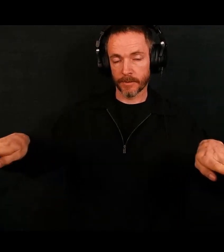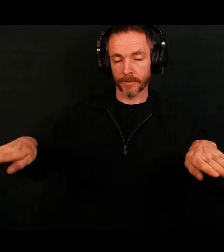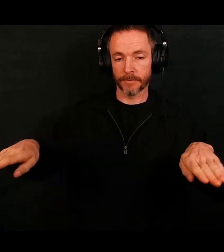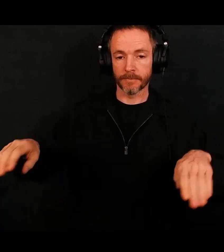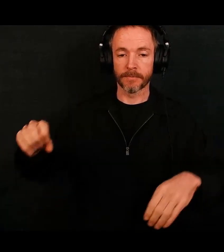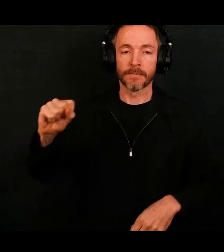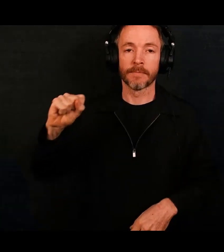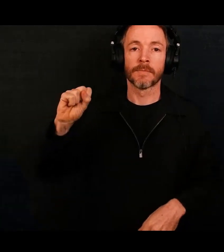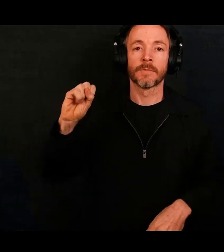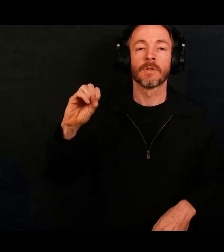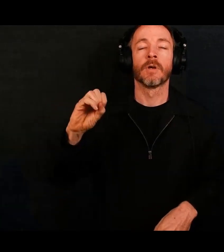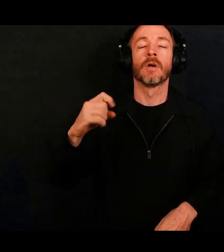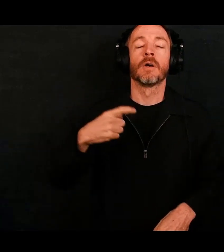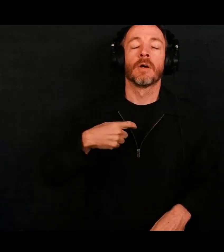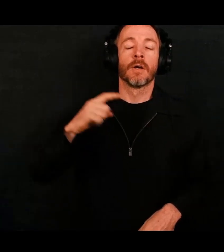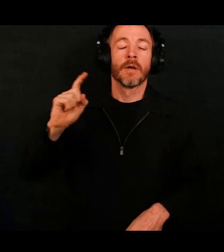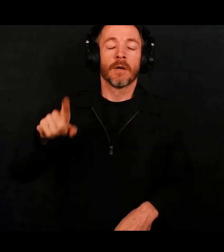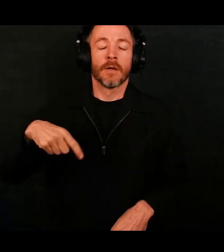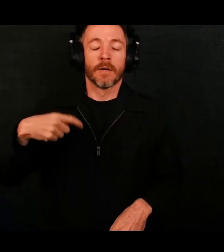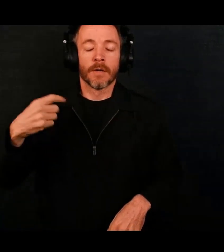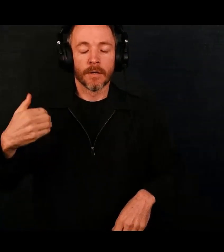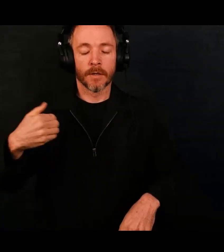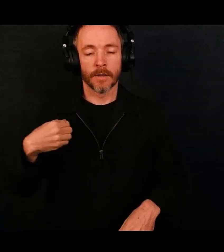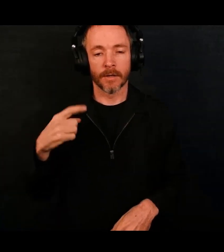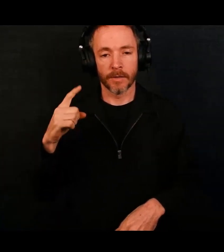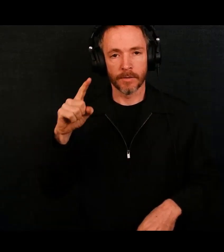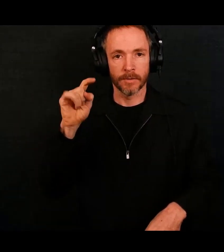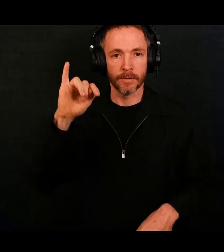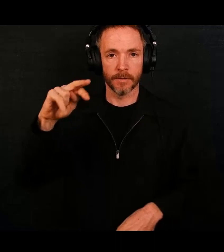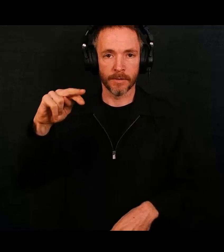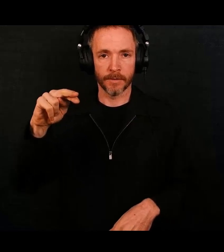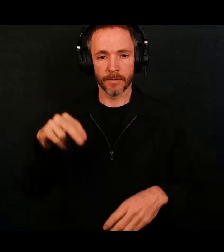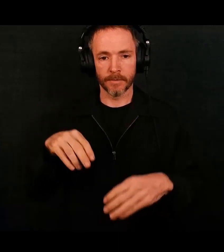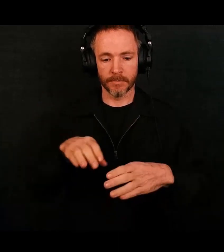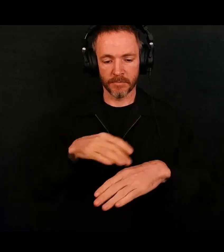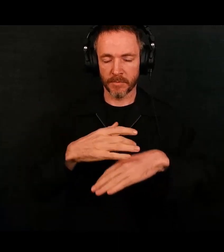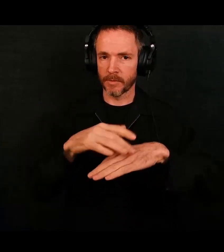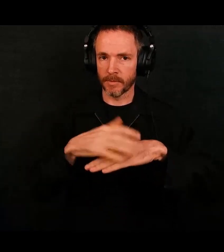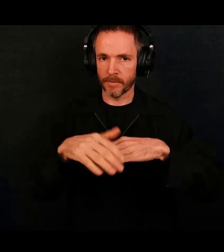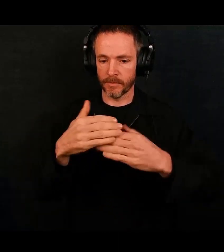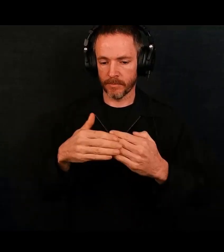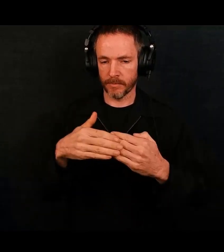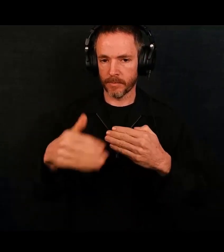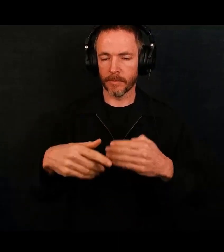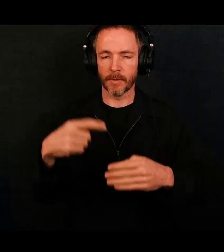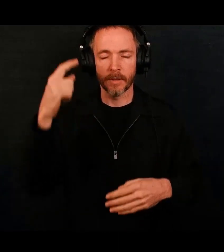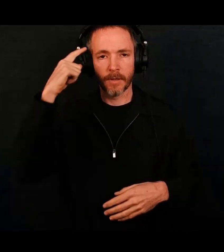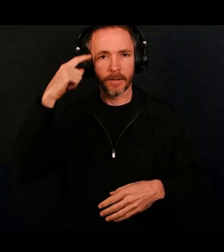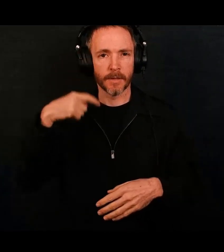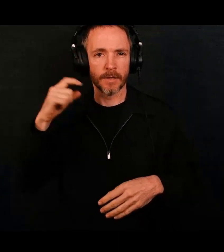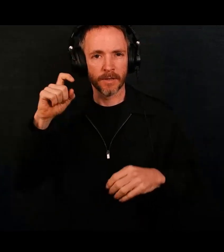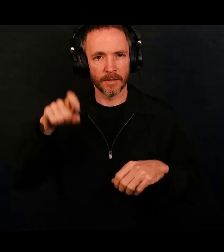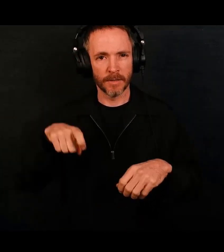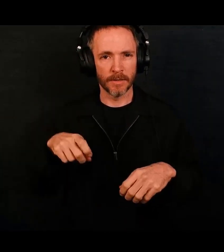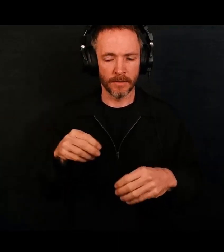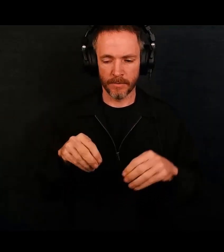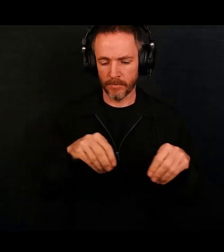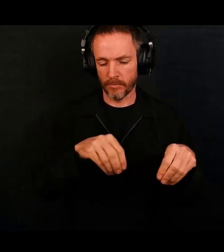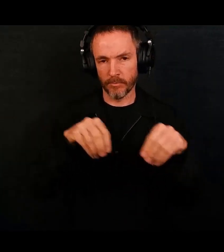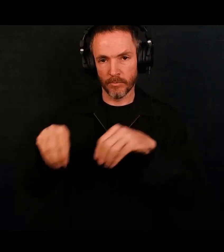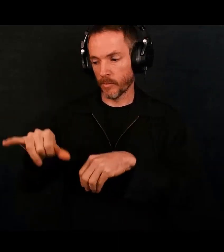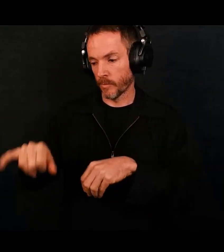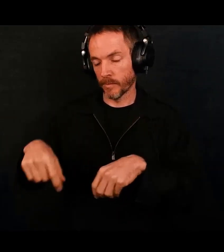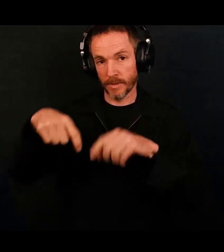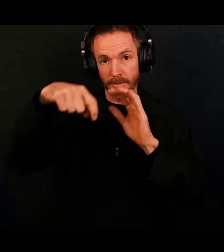So I've only got like an inch of space past this. I think I need to move that down